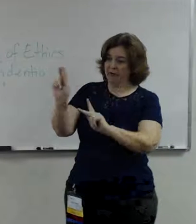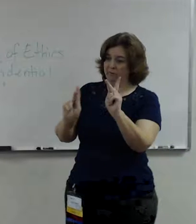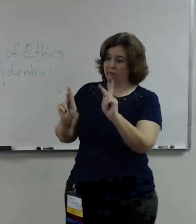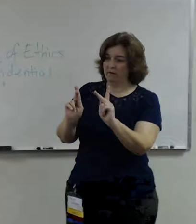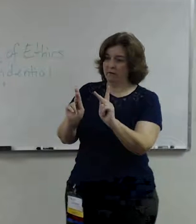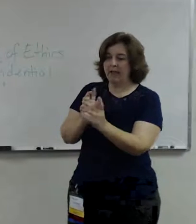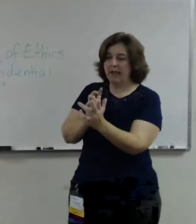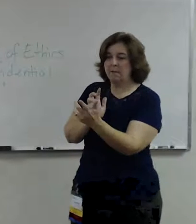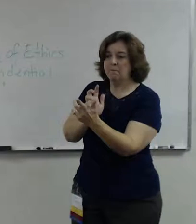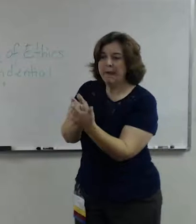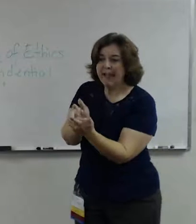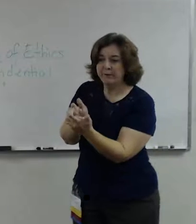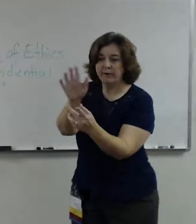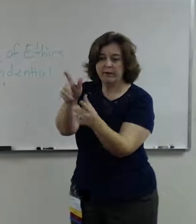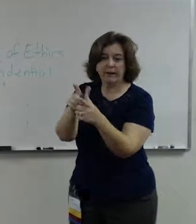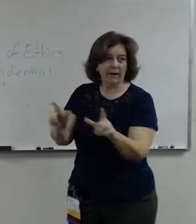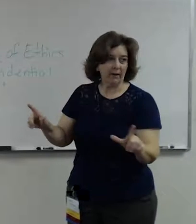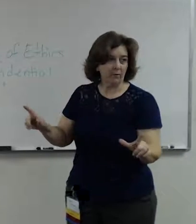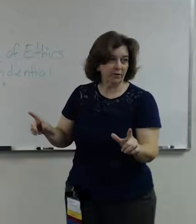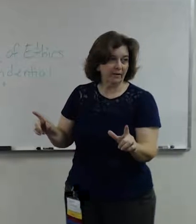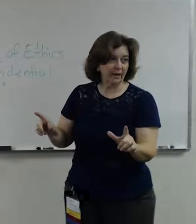people and match their language style.